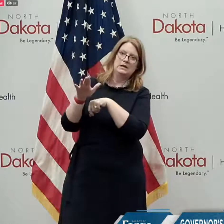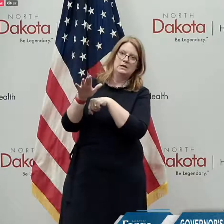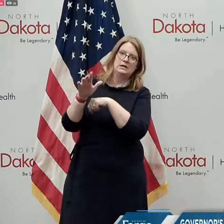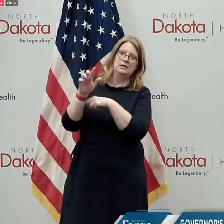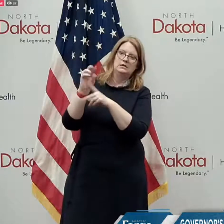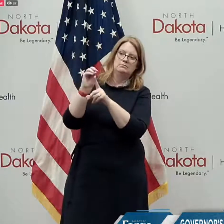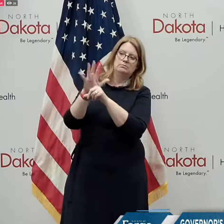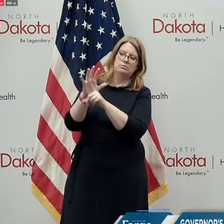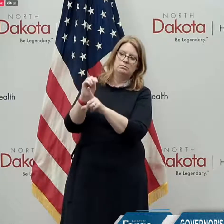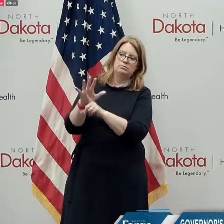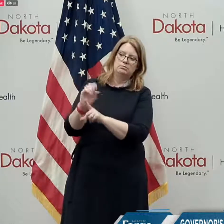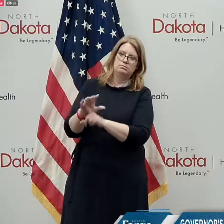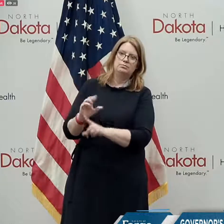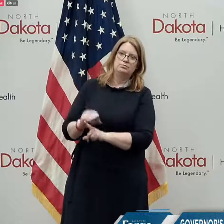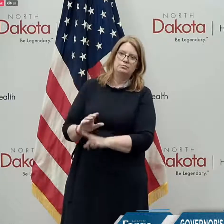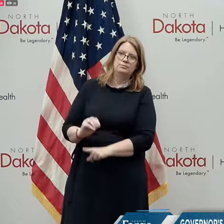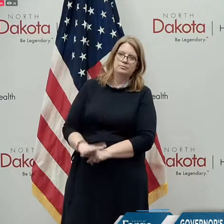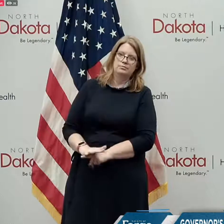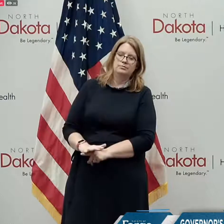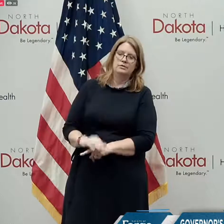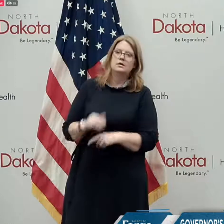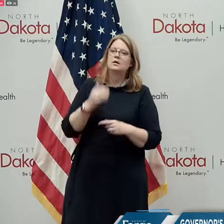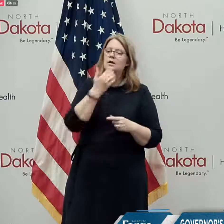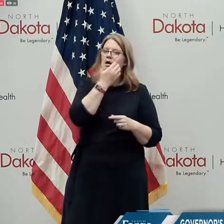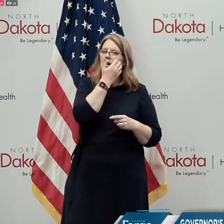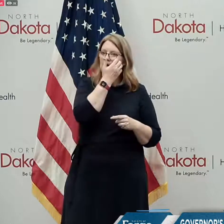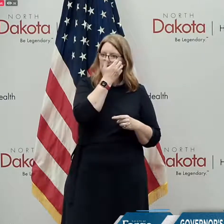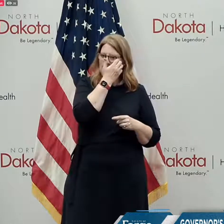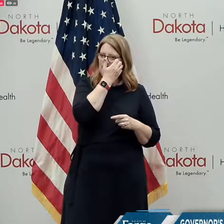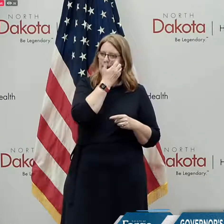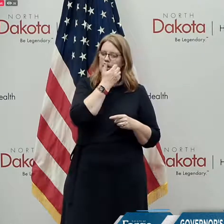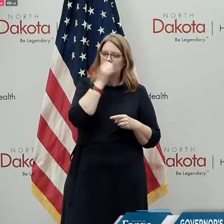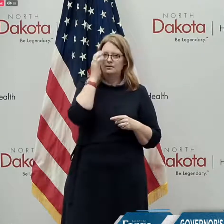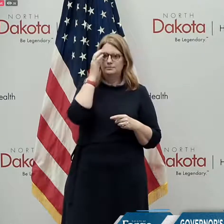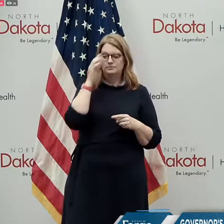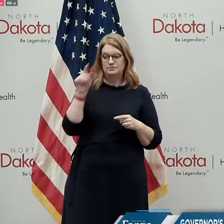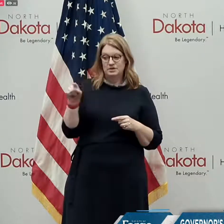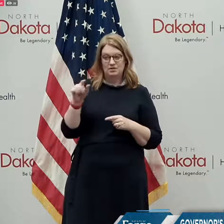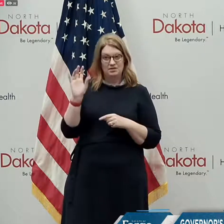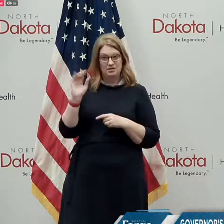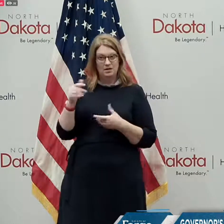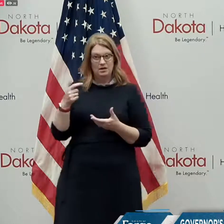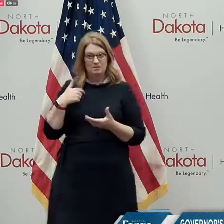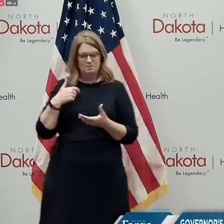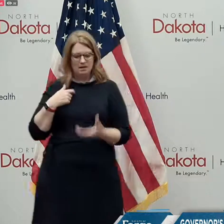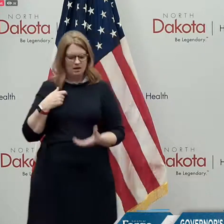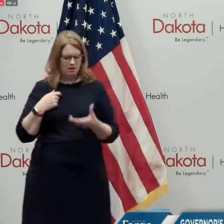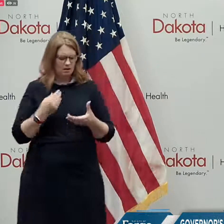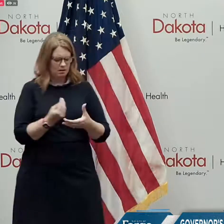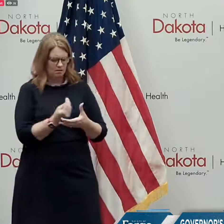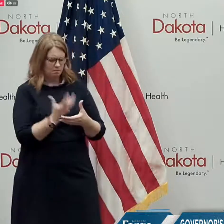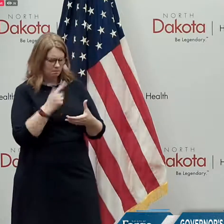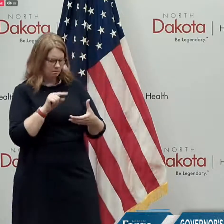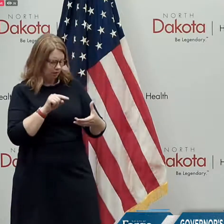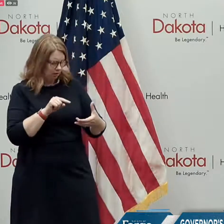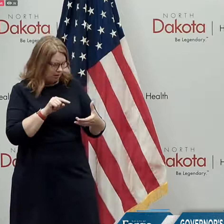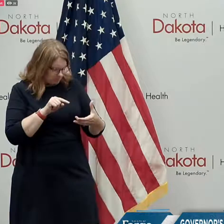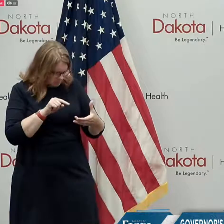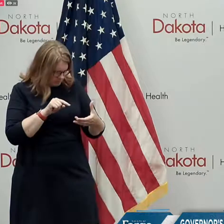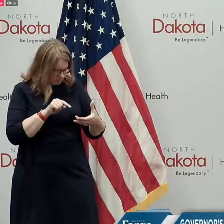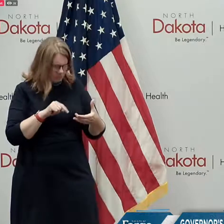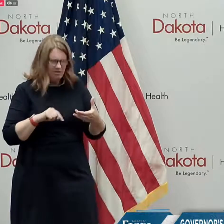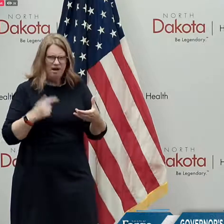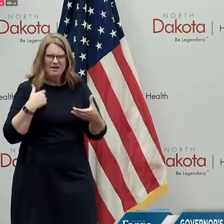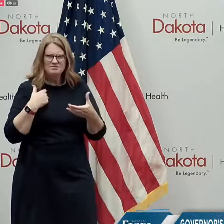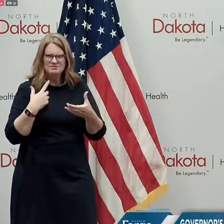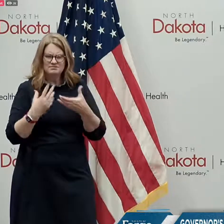contact with you. When you send the alert out, they don't know who you are. They don't know where they were in close